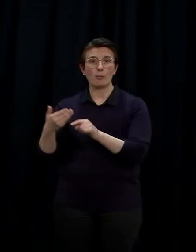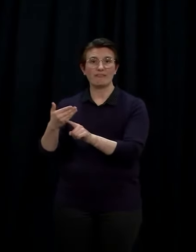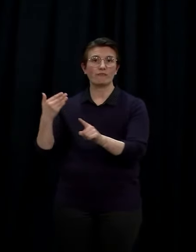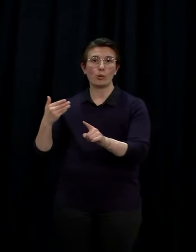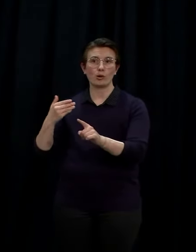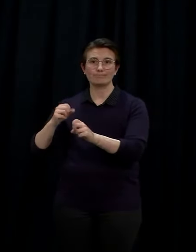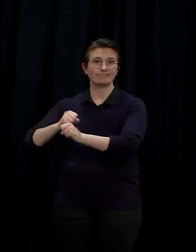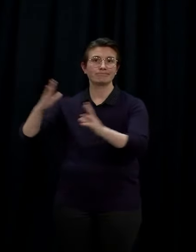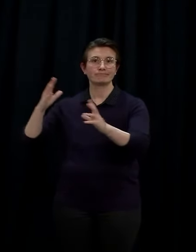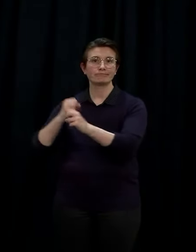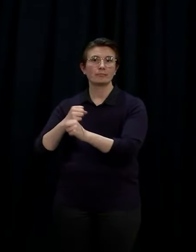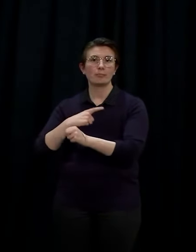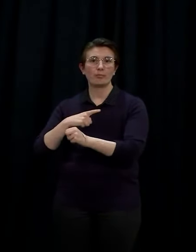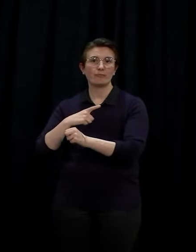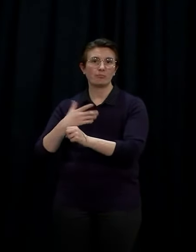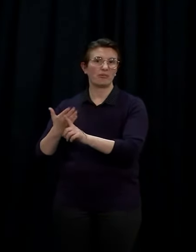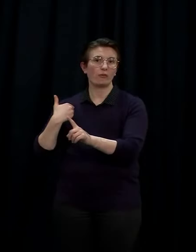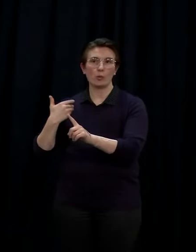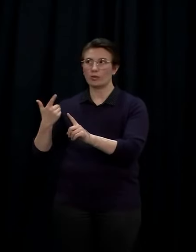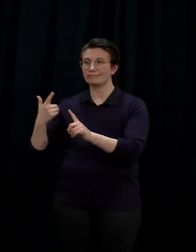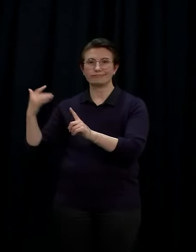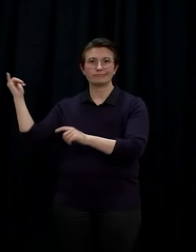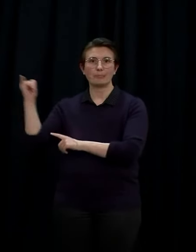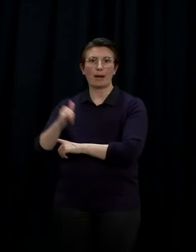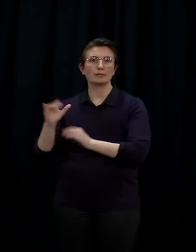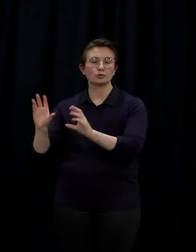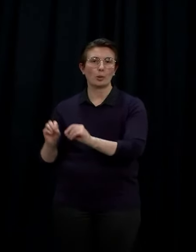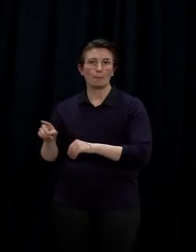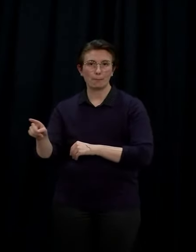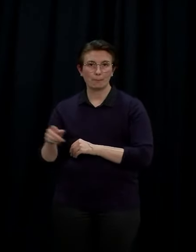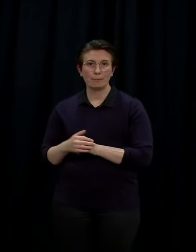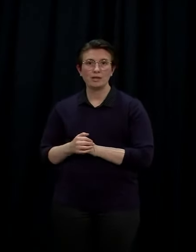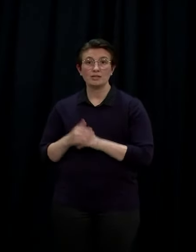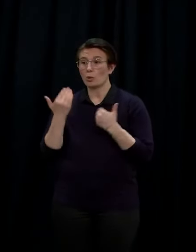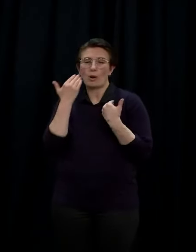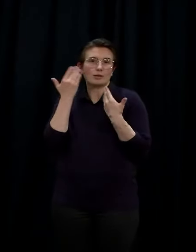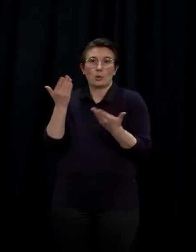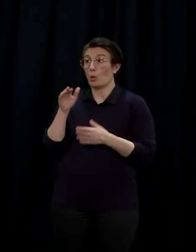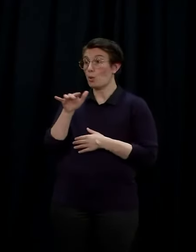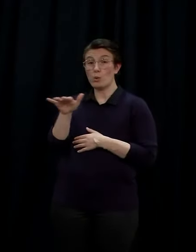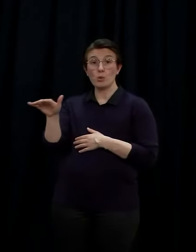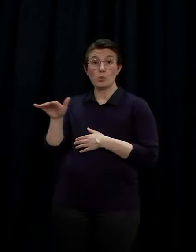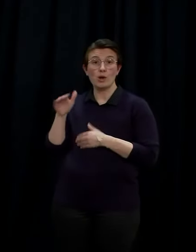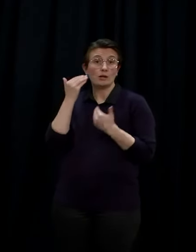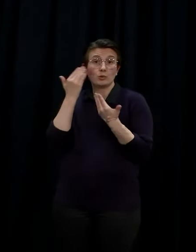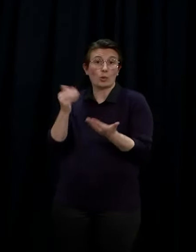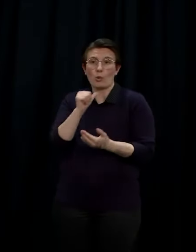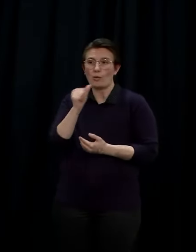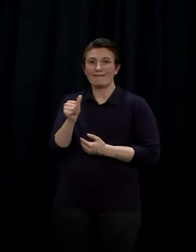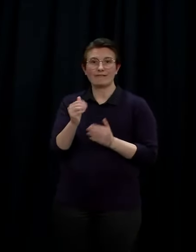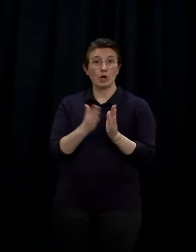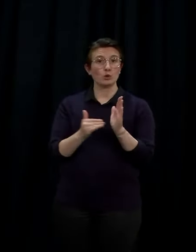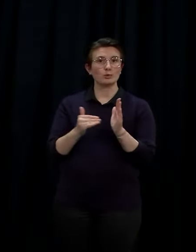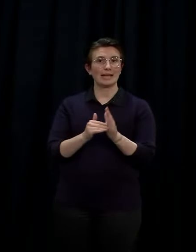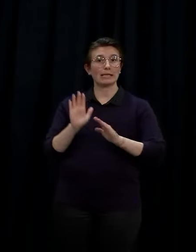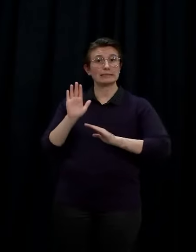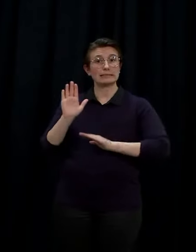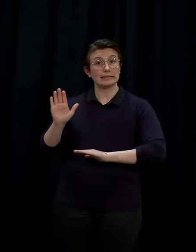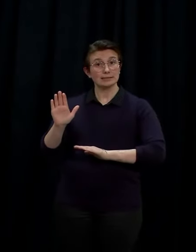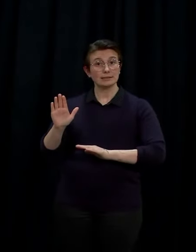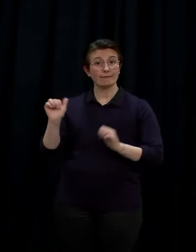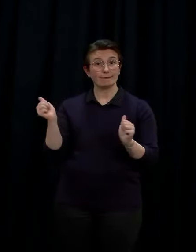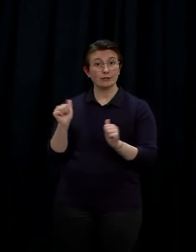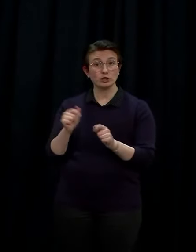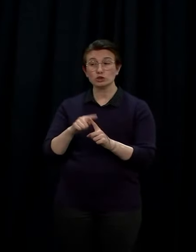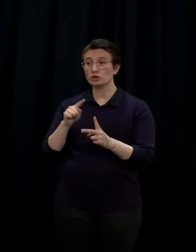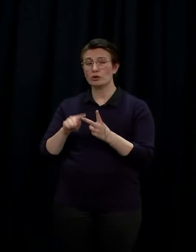are citizens or permanent residents, or whether they were recently issued a visa. We have a number who are already en